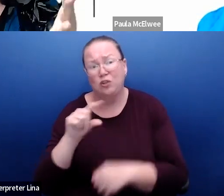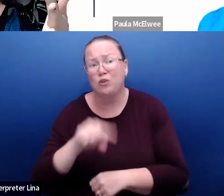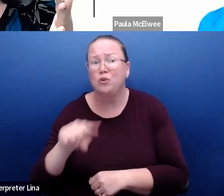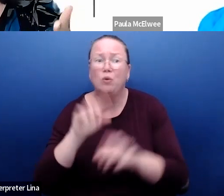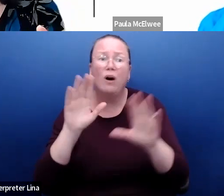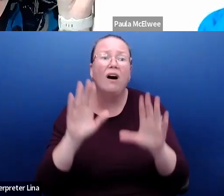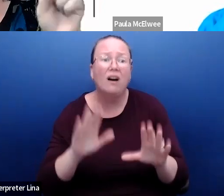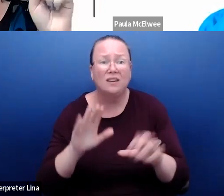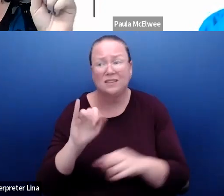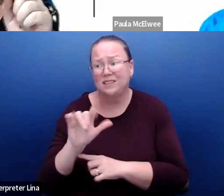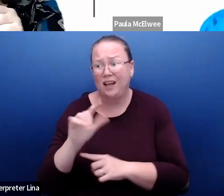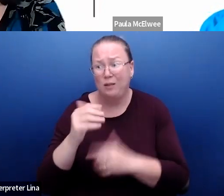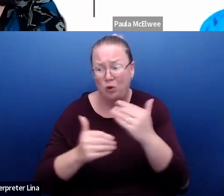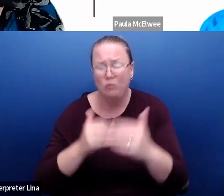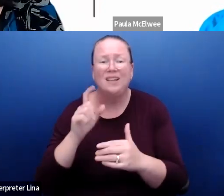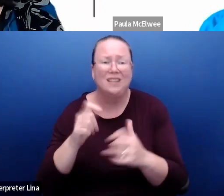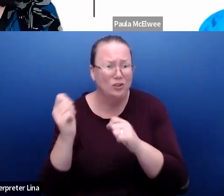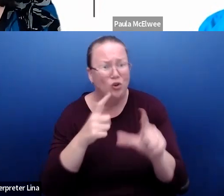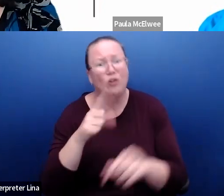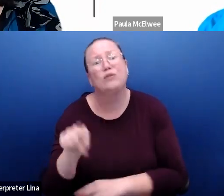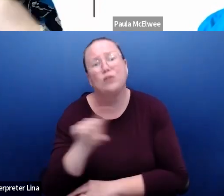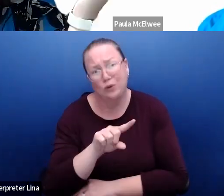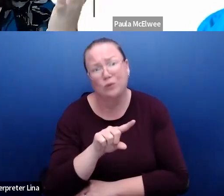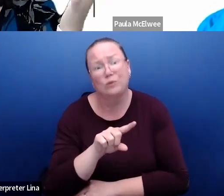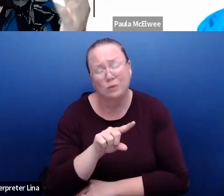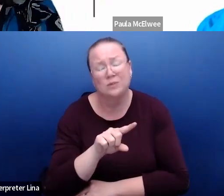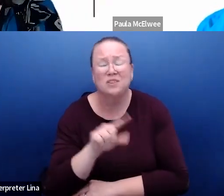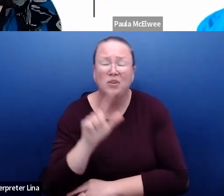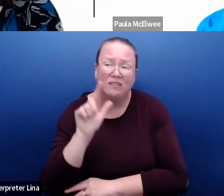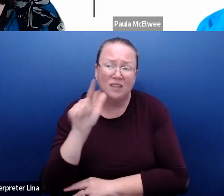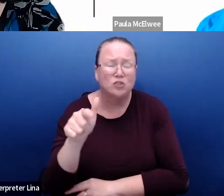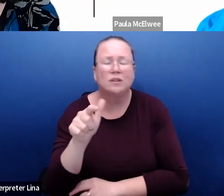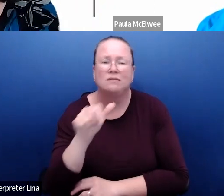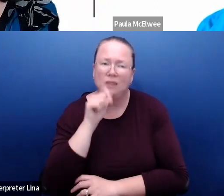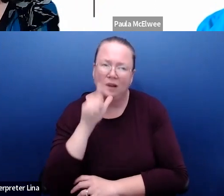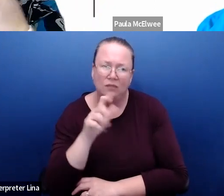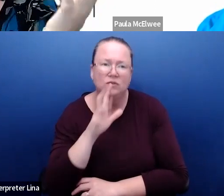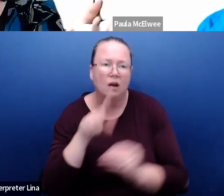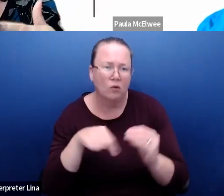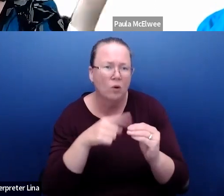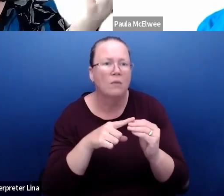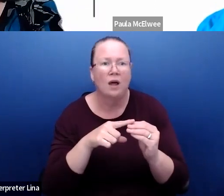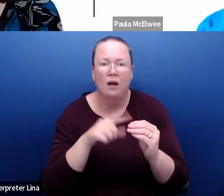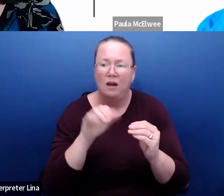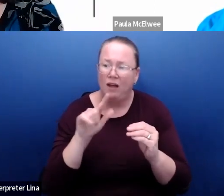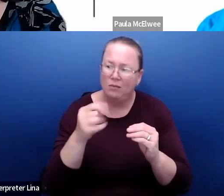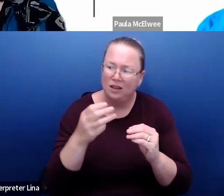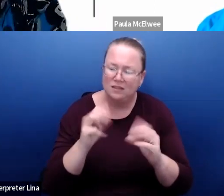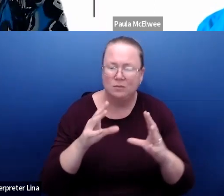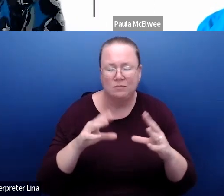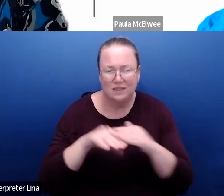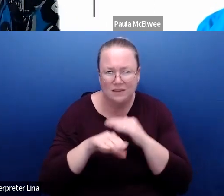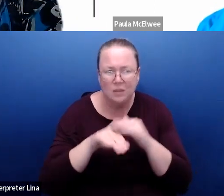awesome and the IL movement needs every single one of you. So eventually we won't have to talk about, ableism or accessibility,